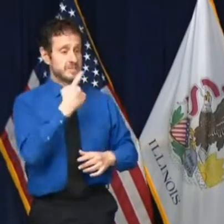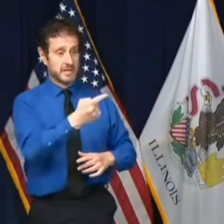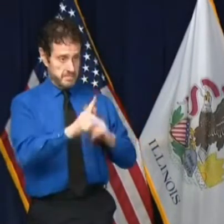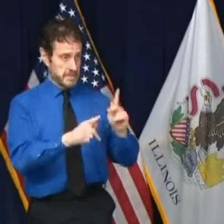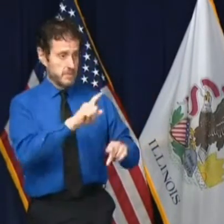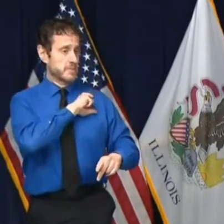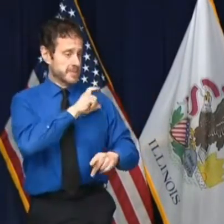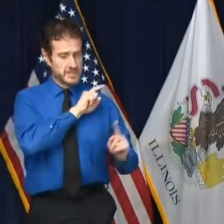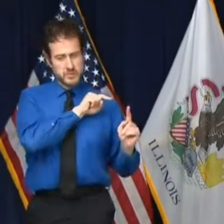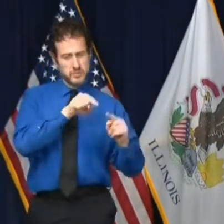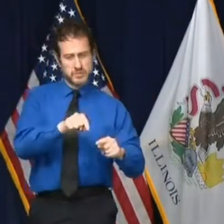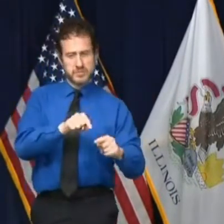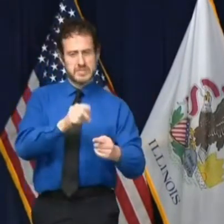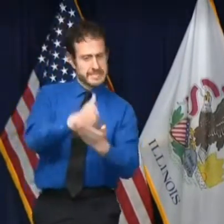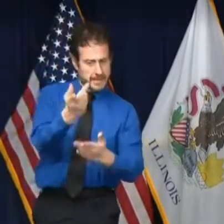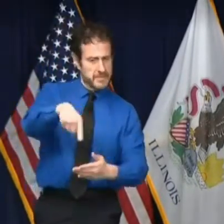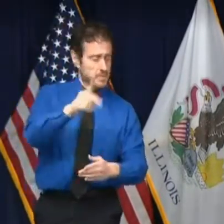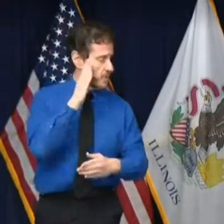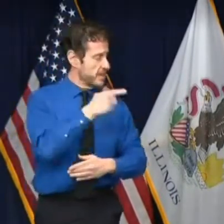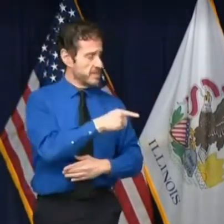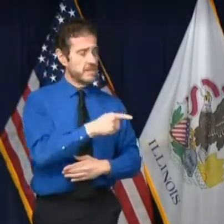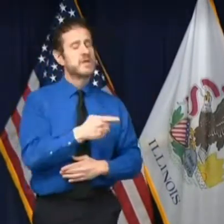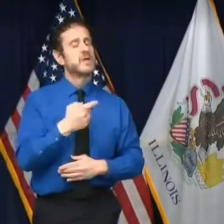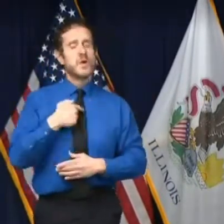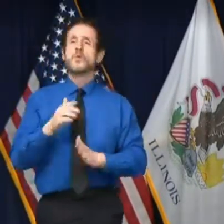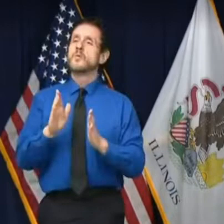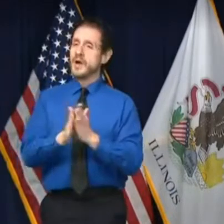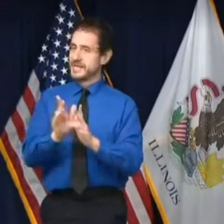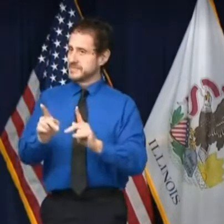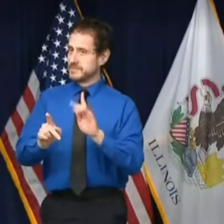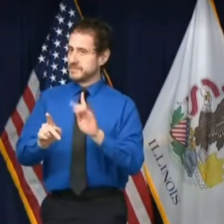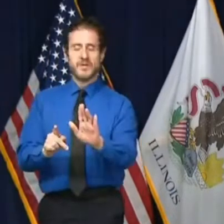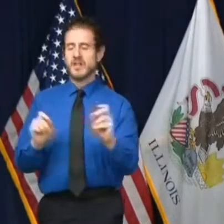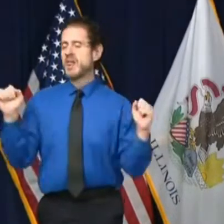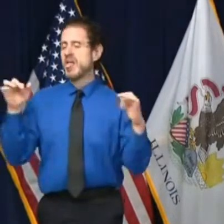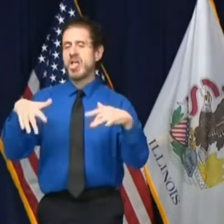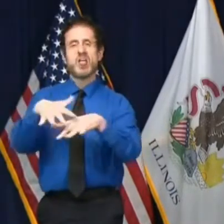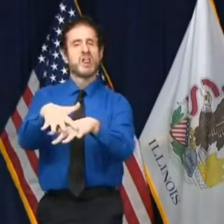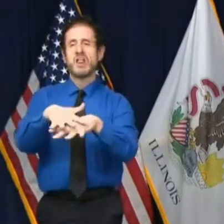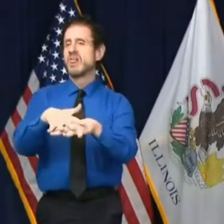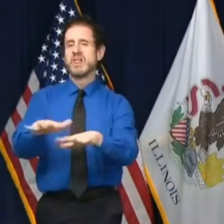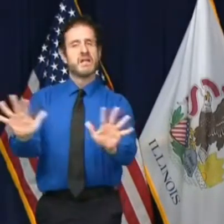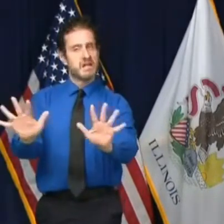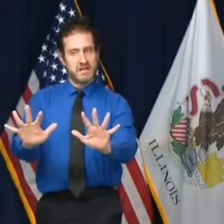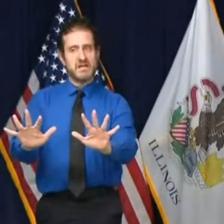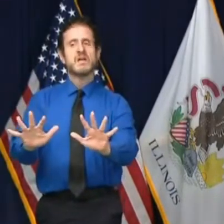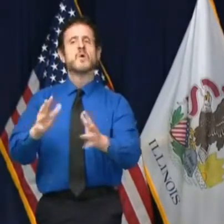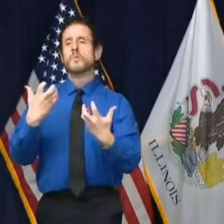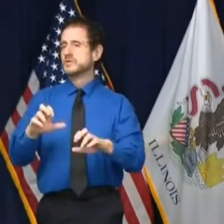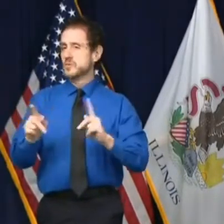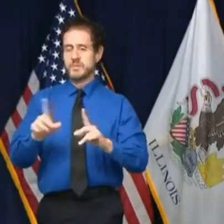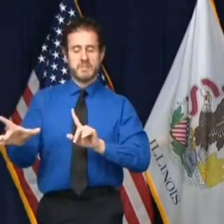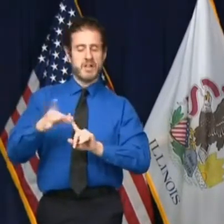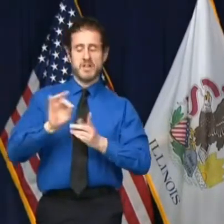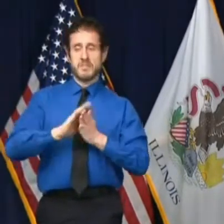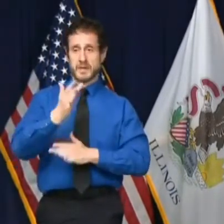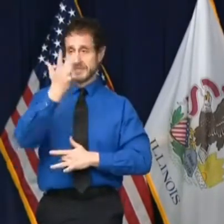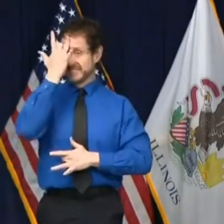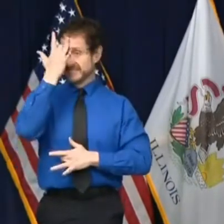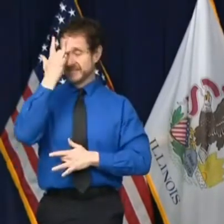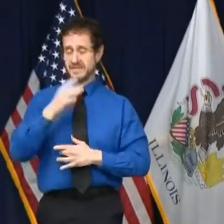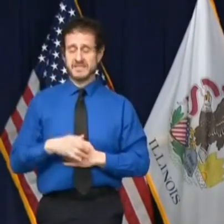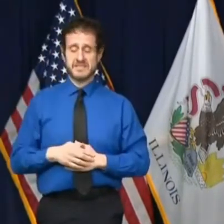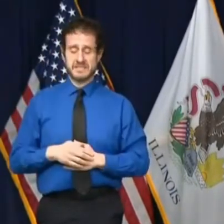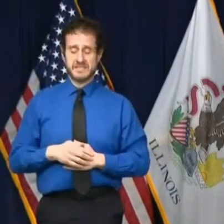disperse? Well, we're asking them to disperse. I mean, that's the most important thing. We just don't want people getting sick. It's not an